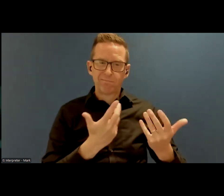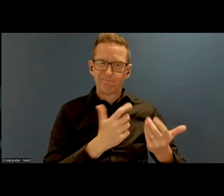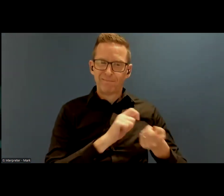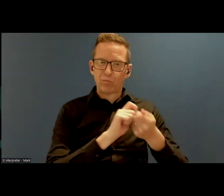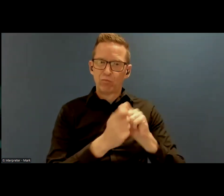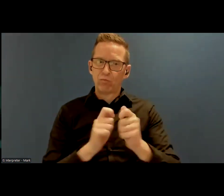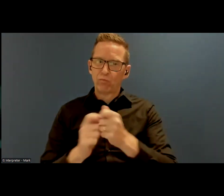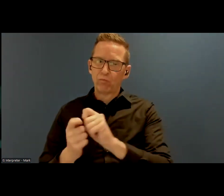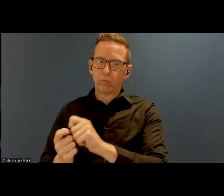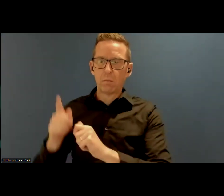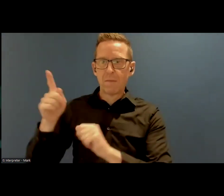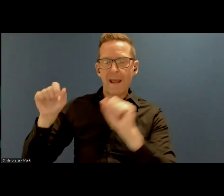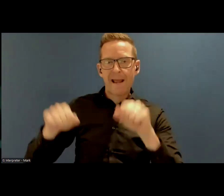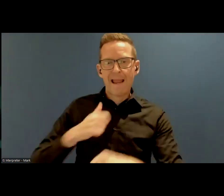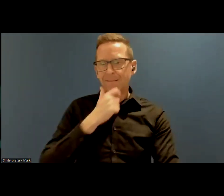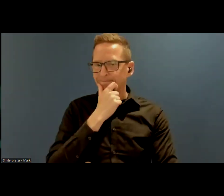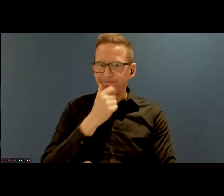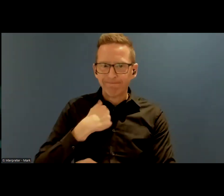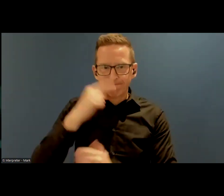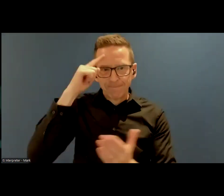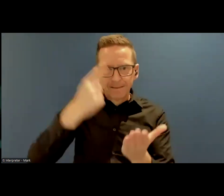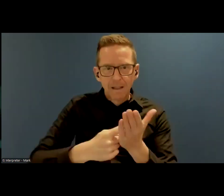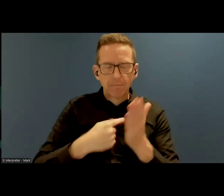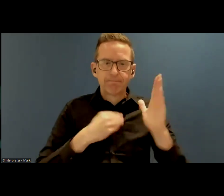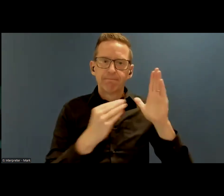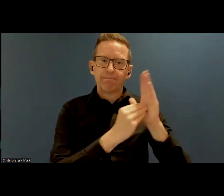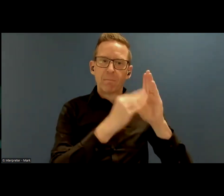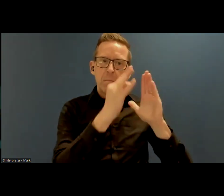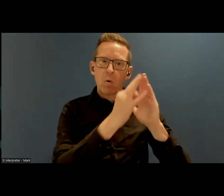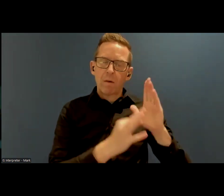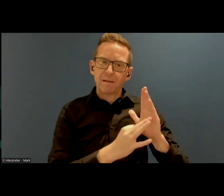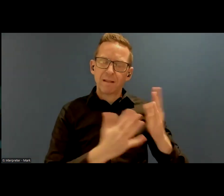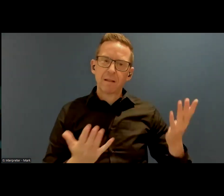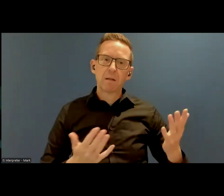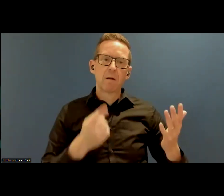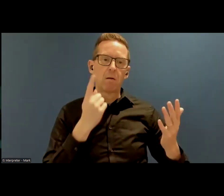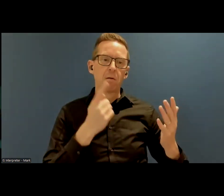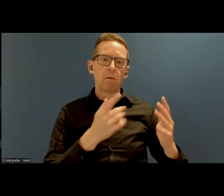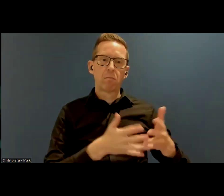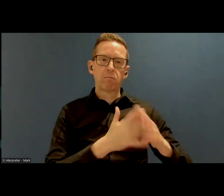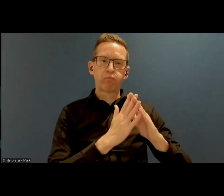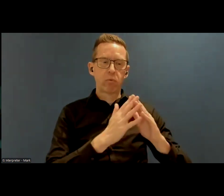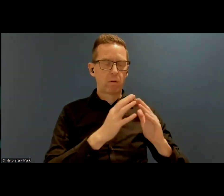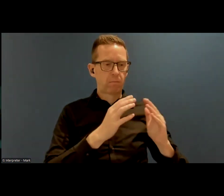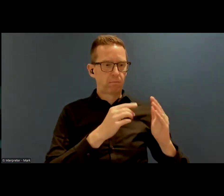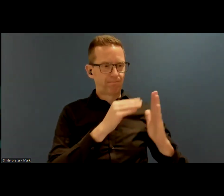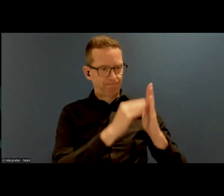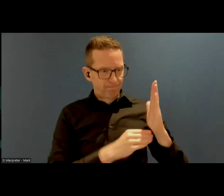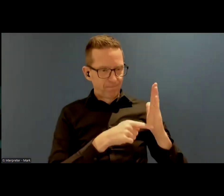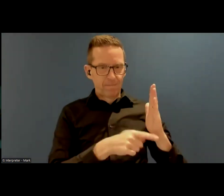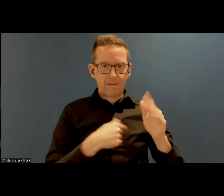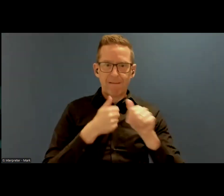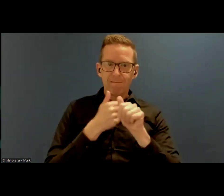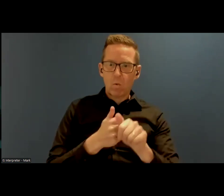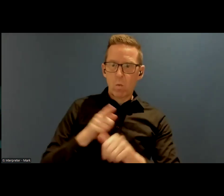implementing policies for deinstitutionalization and for the implementation of the CRPD overall, not only are